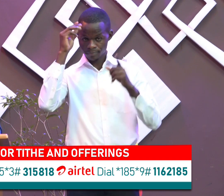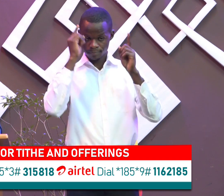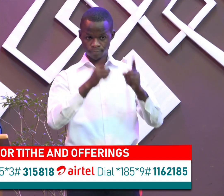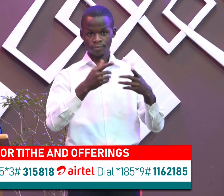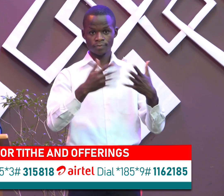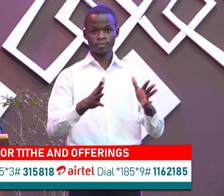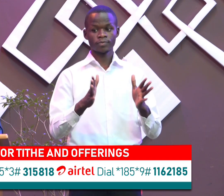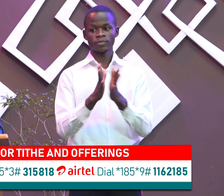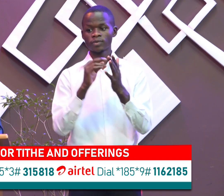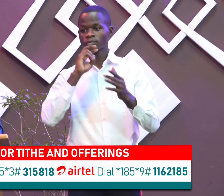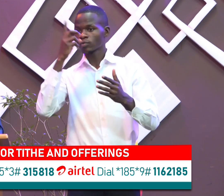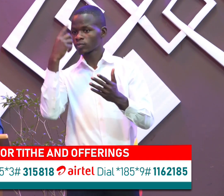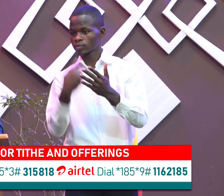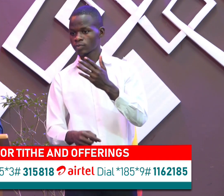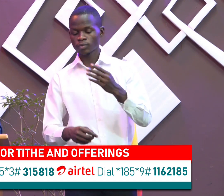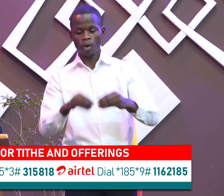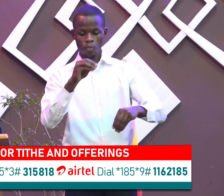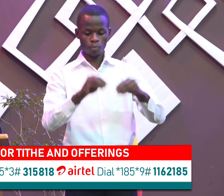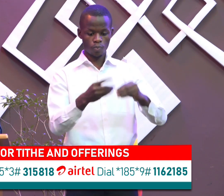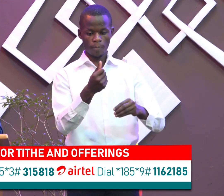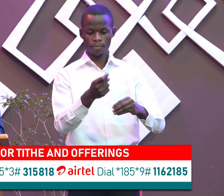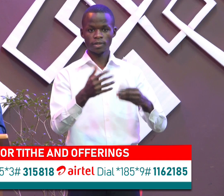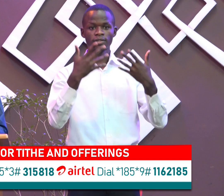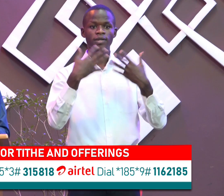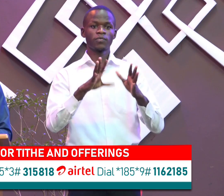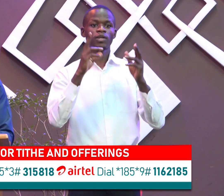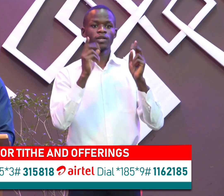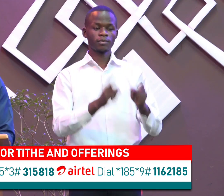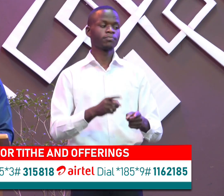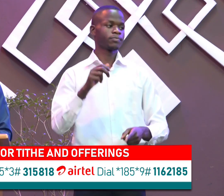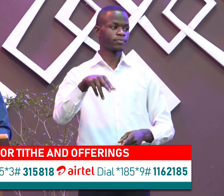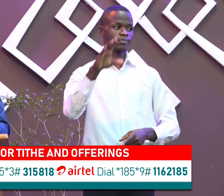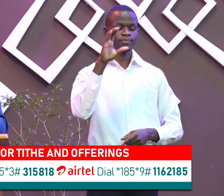paid that amount of money to United Christian Center so